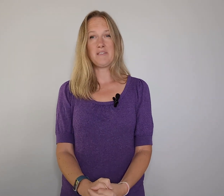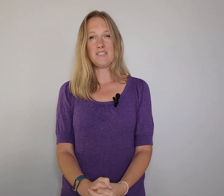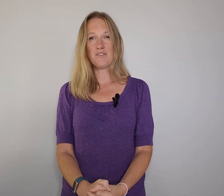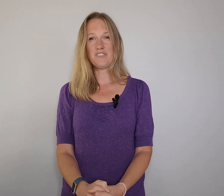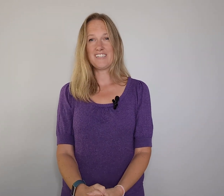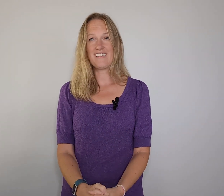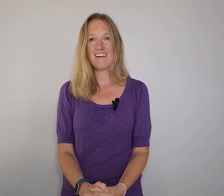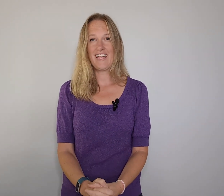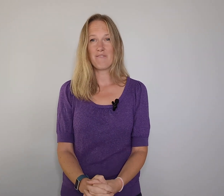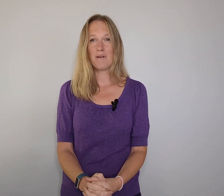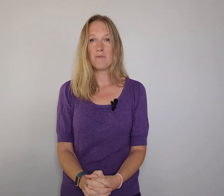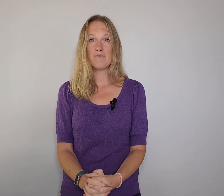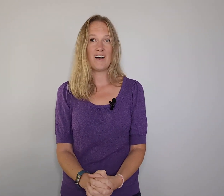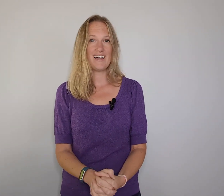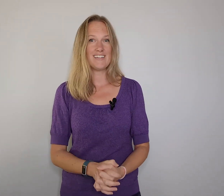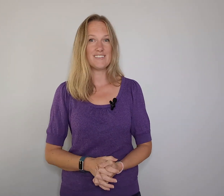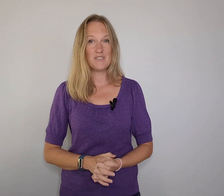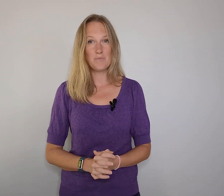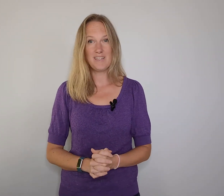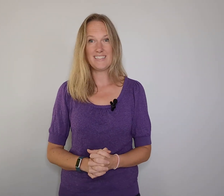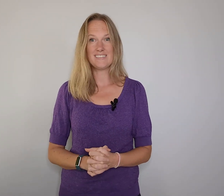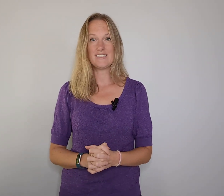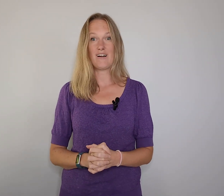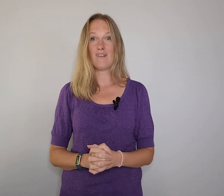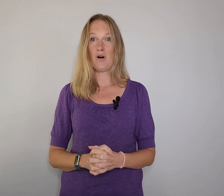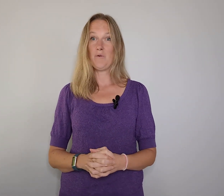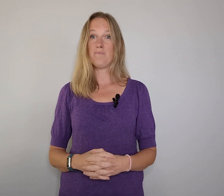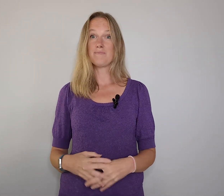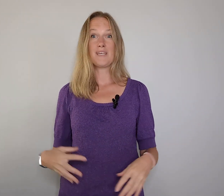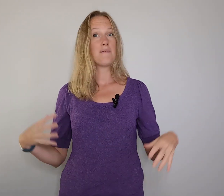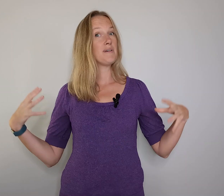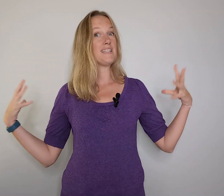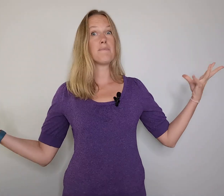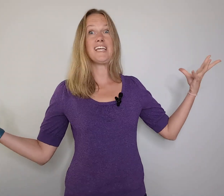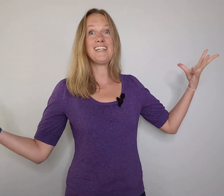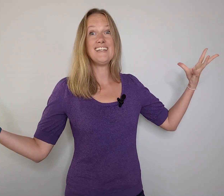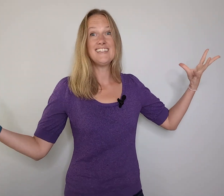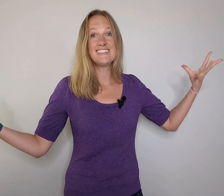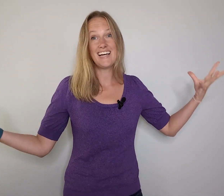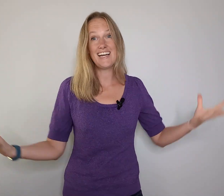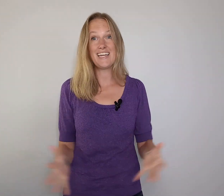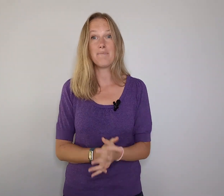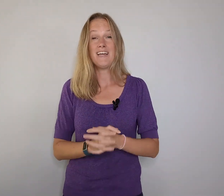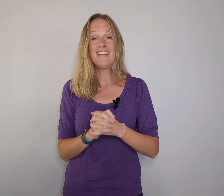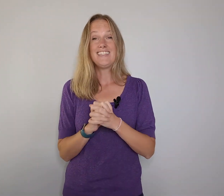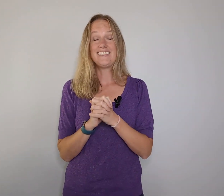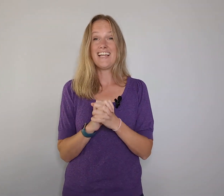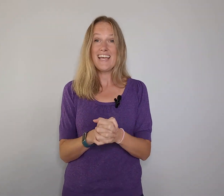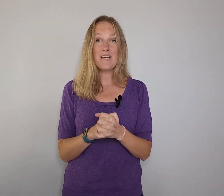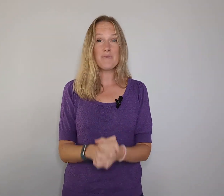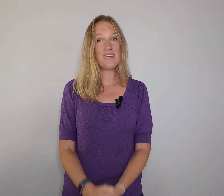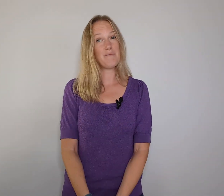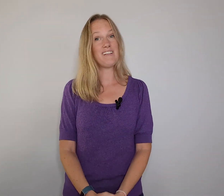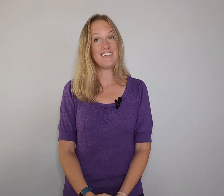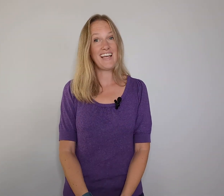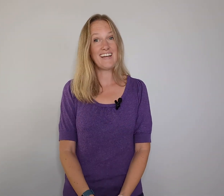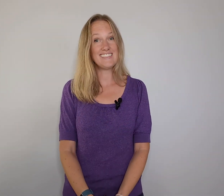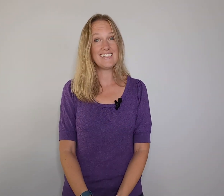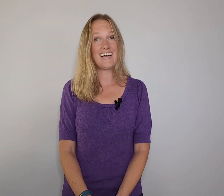family's future and we will find a new place to call home. But in the meantime, today we're going to be learning how to